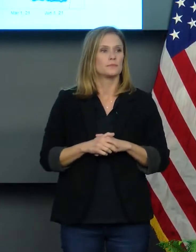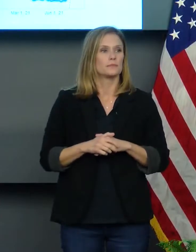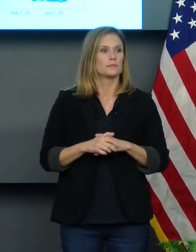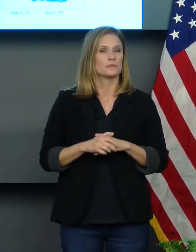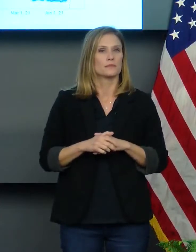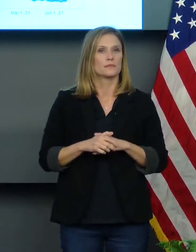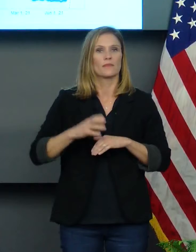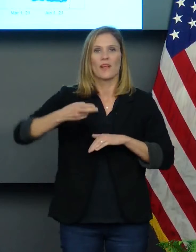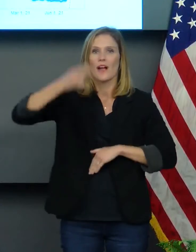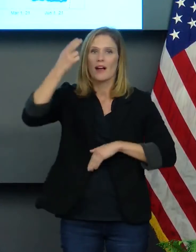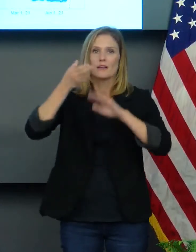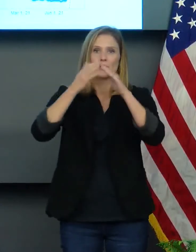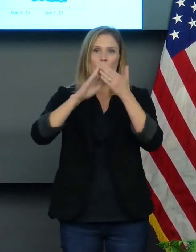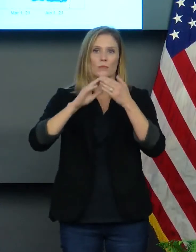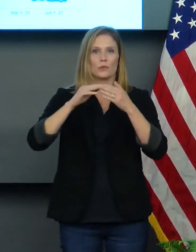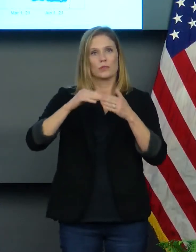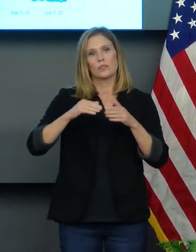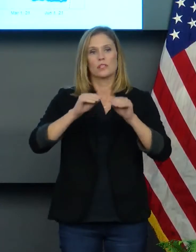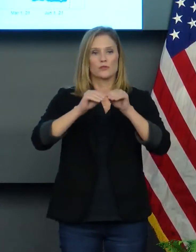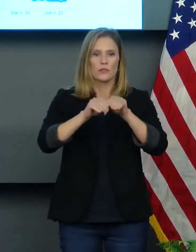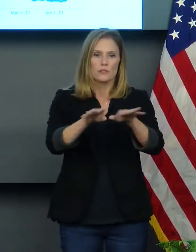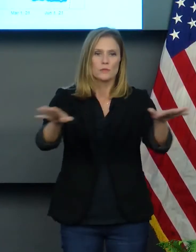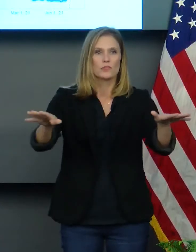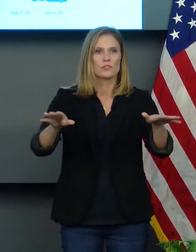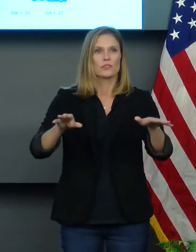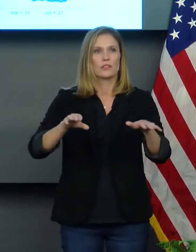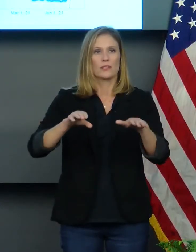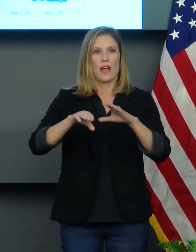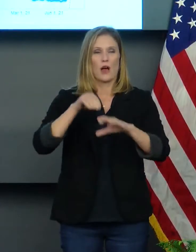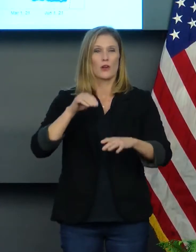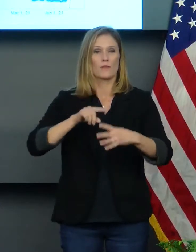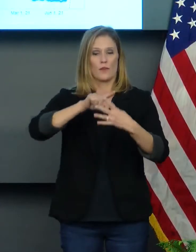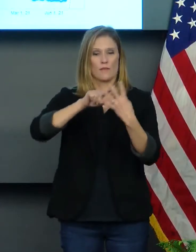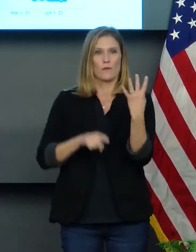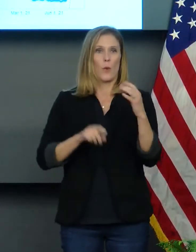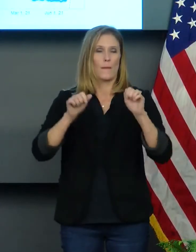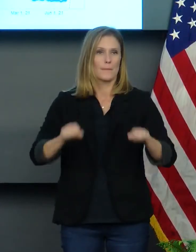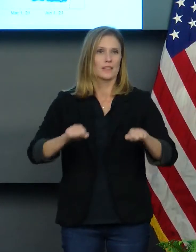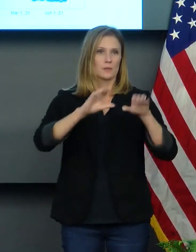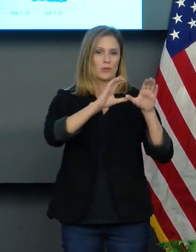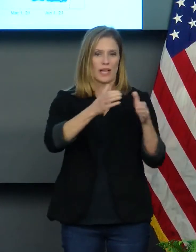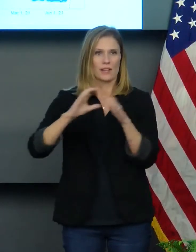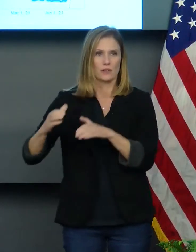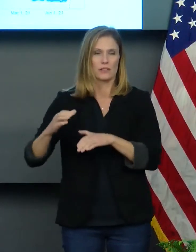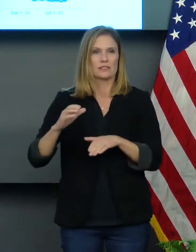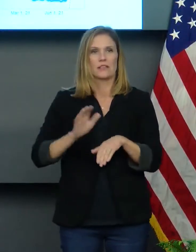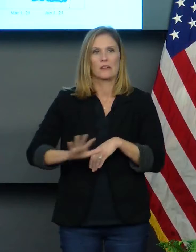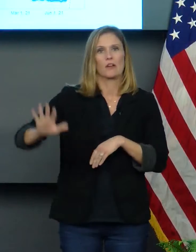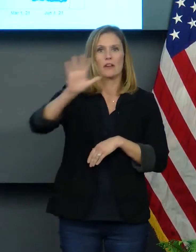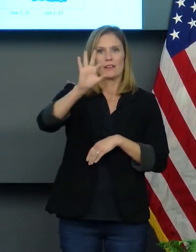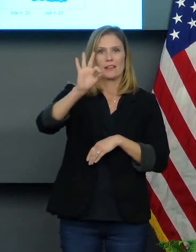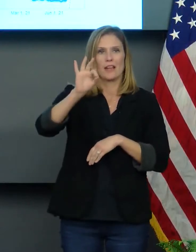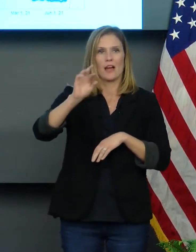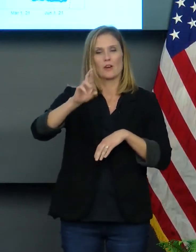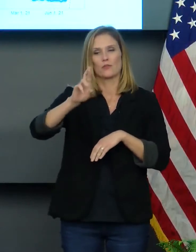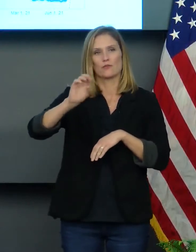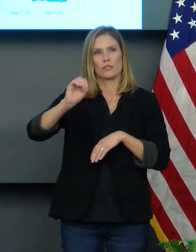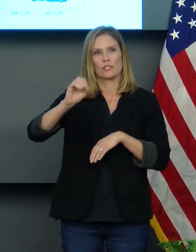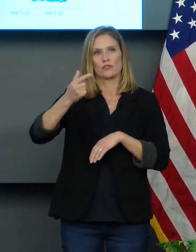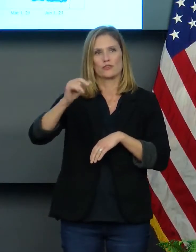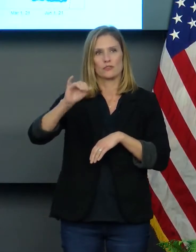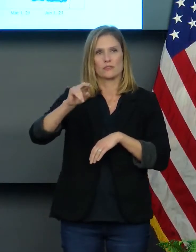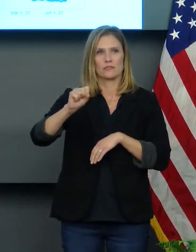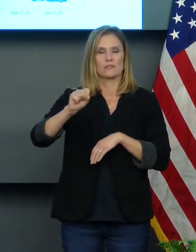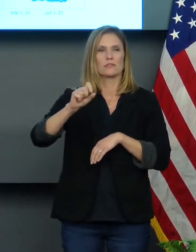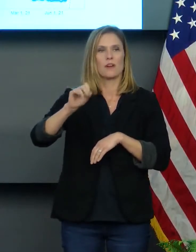We have high community transmission, the highest of the 4 possible categories, in all 9 regions of the state. So it is accurate to say that the risk